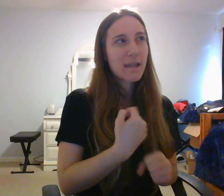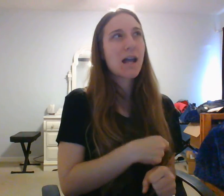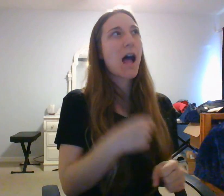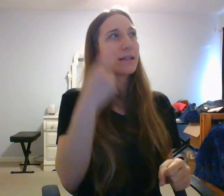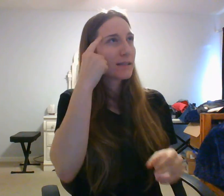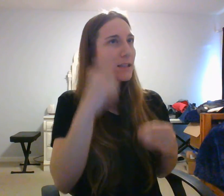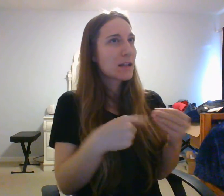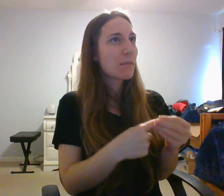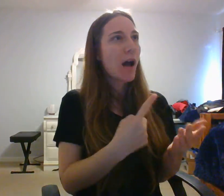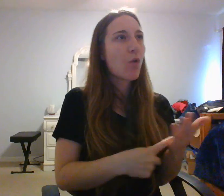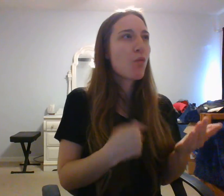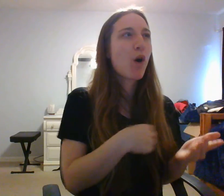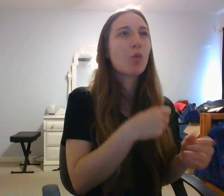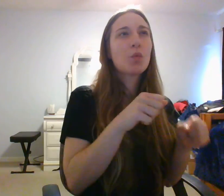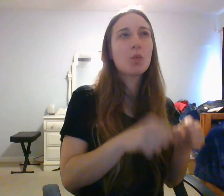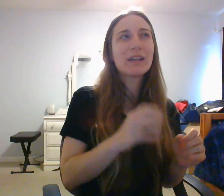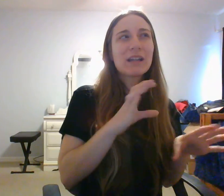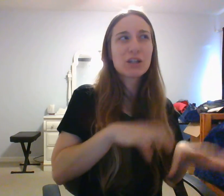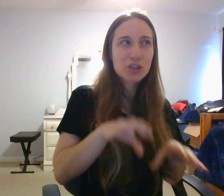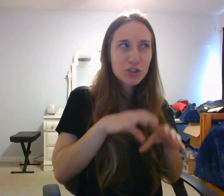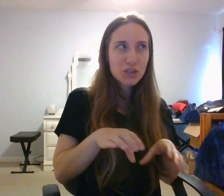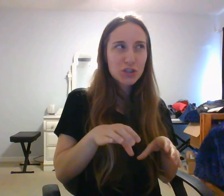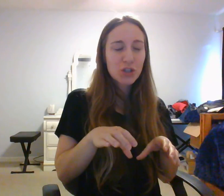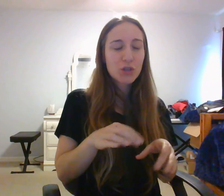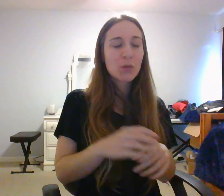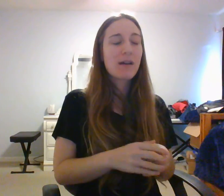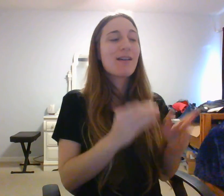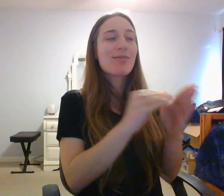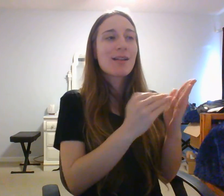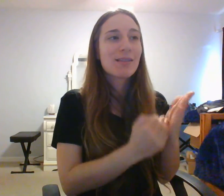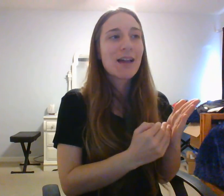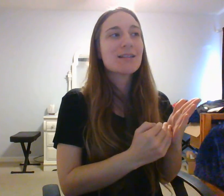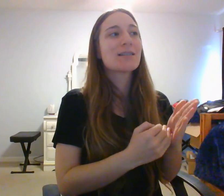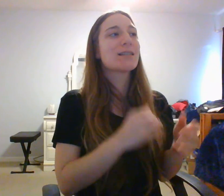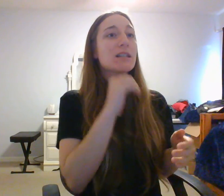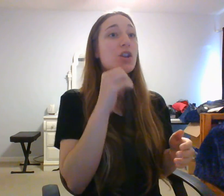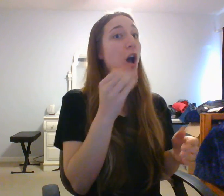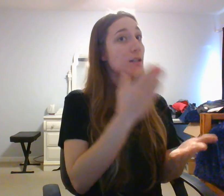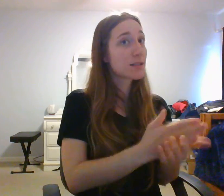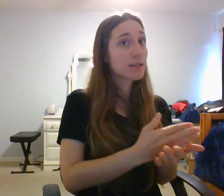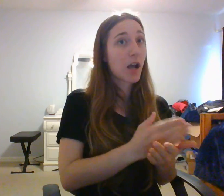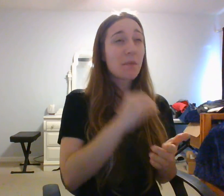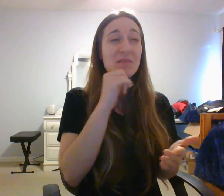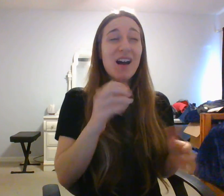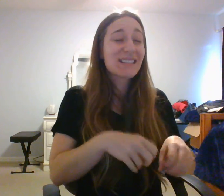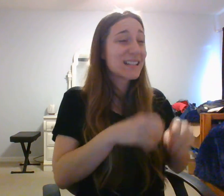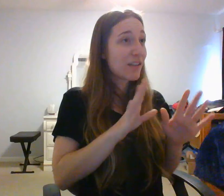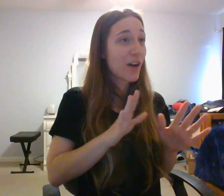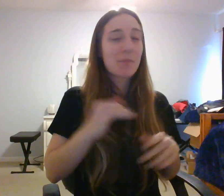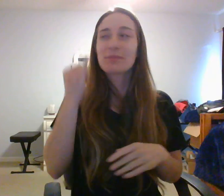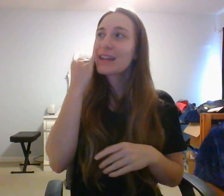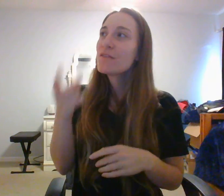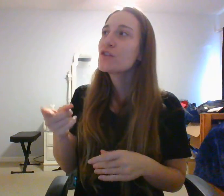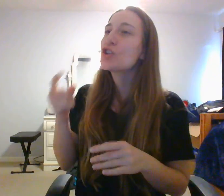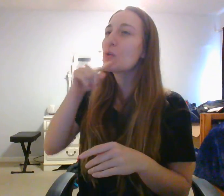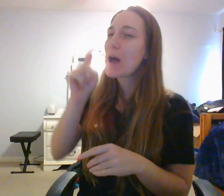already. And the lesson is not to stop, not to give up. If you ask us back then that Barack Obama